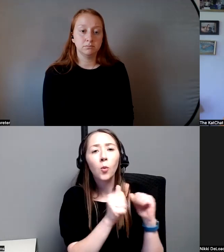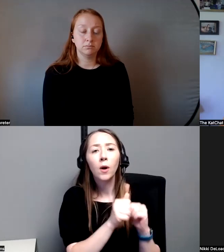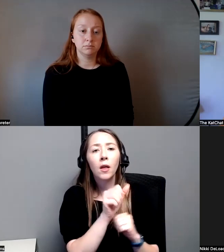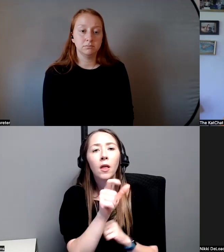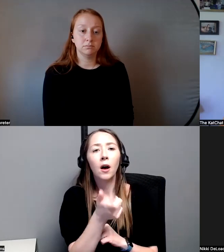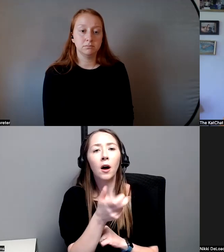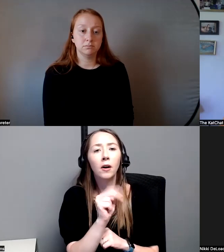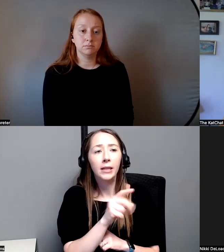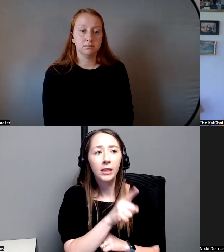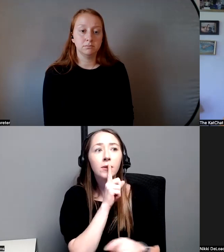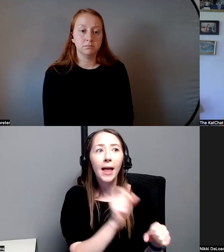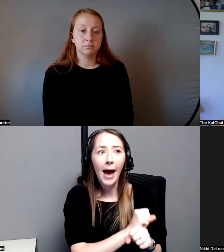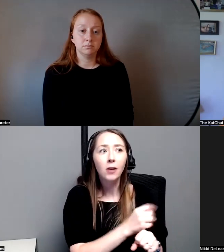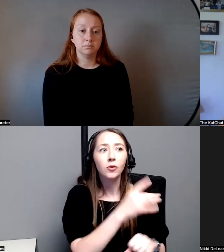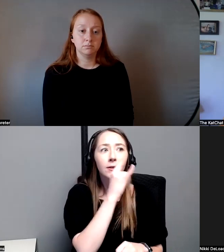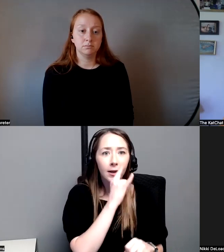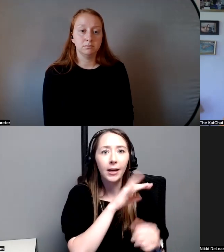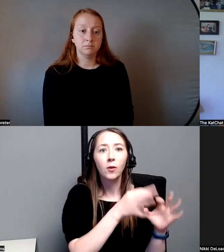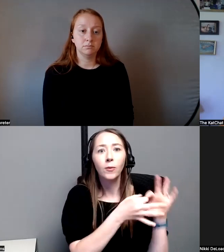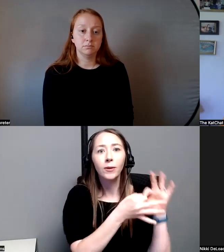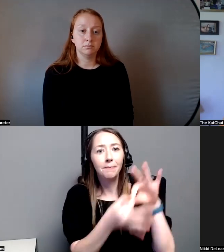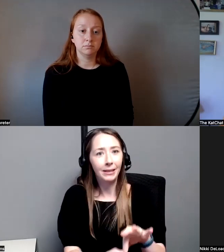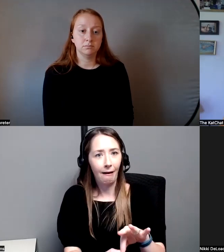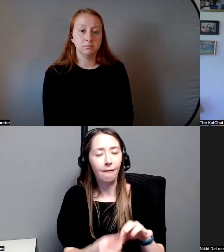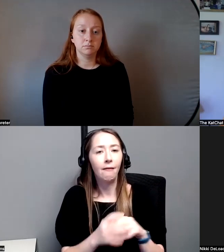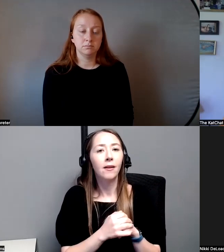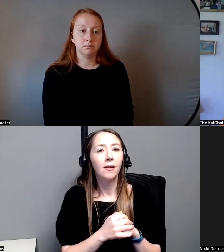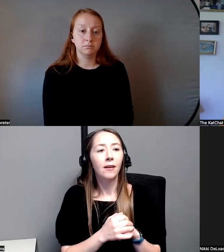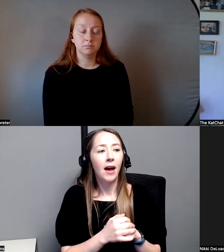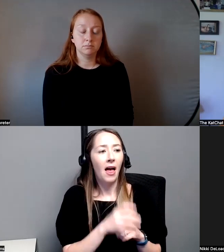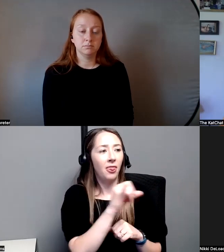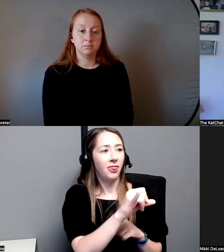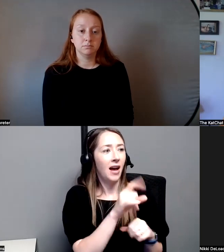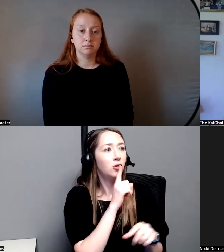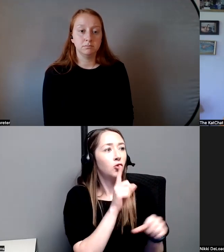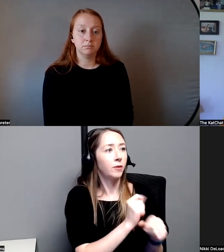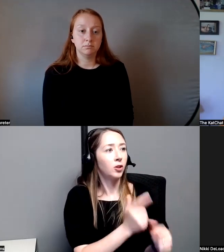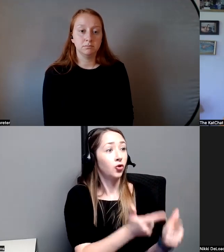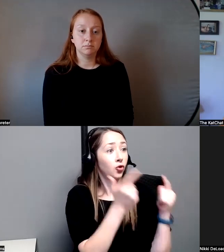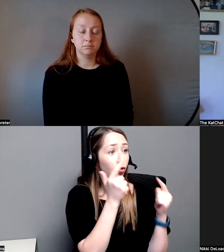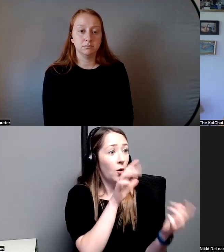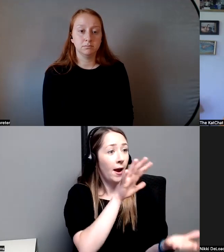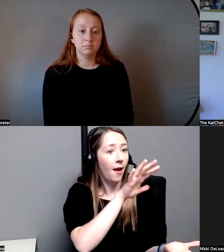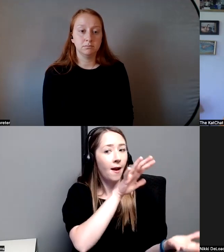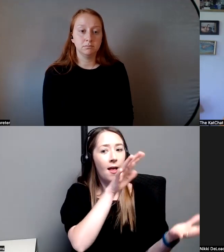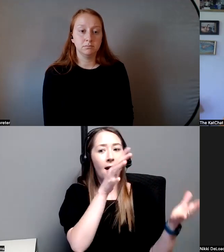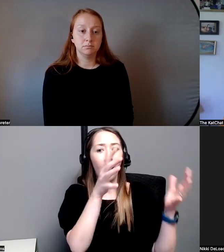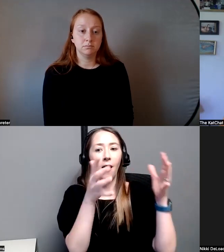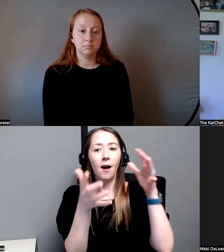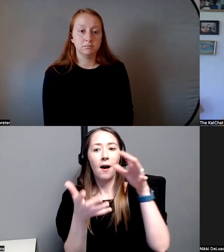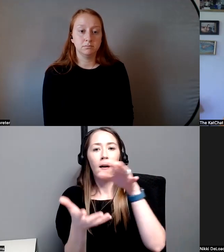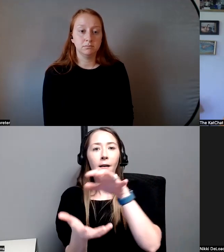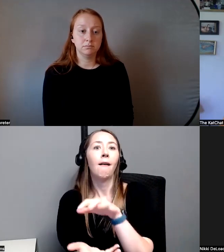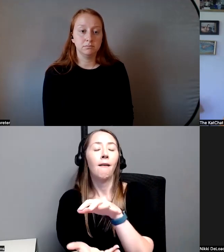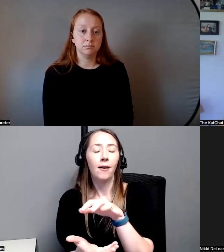who is the real life kid that this was based on, and turning it into something so beautiful.